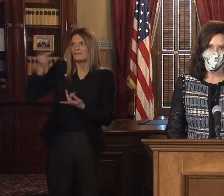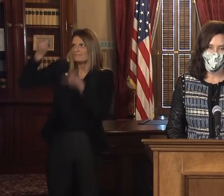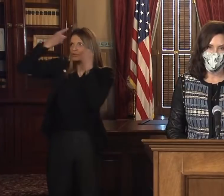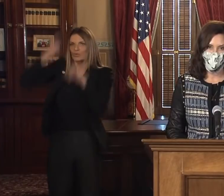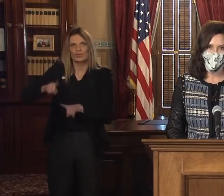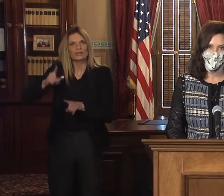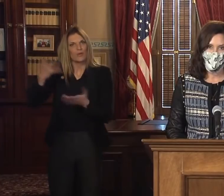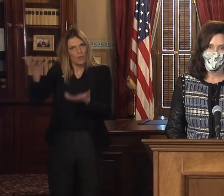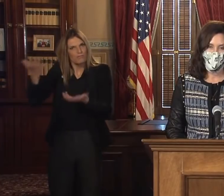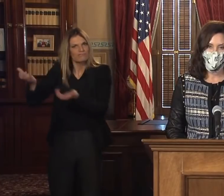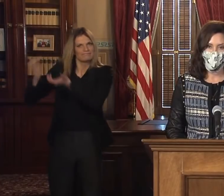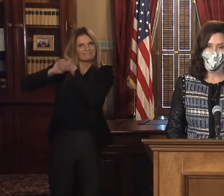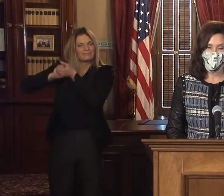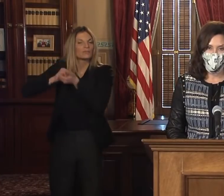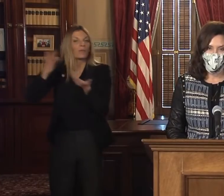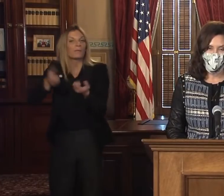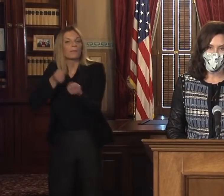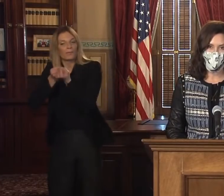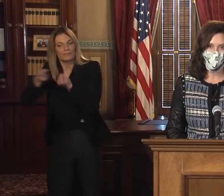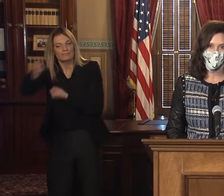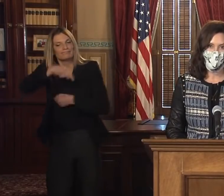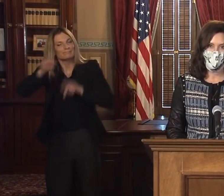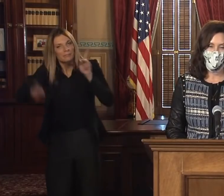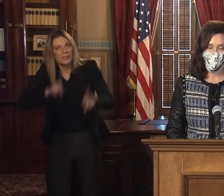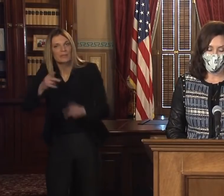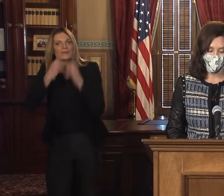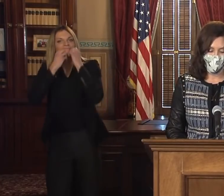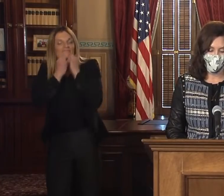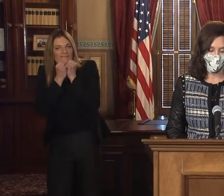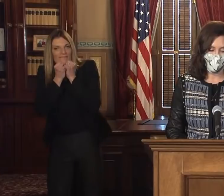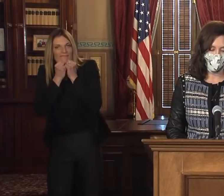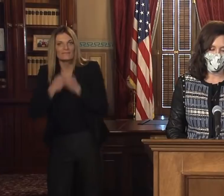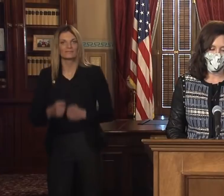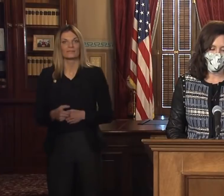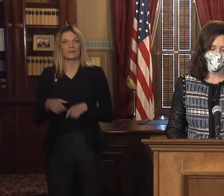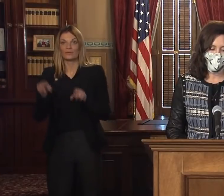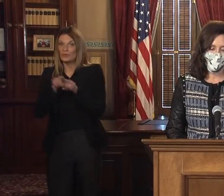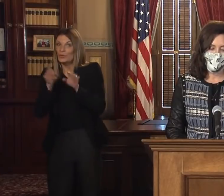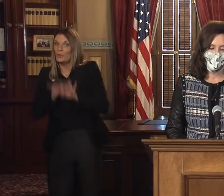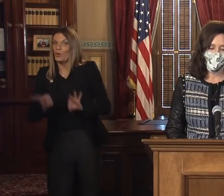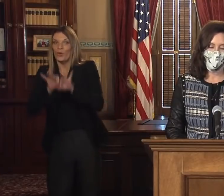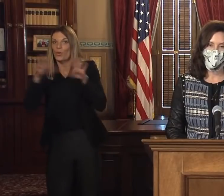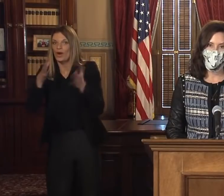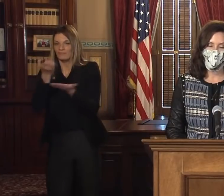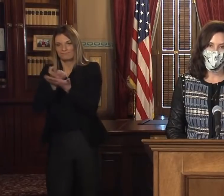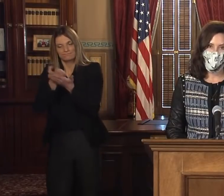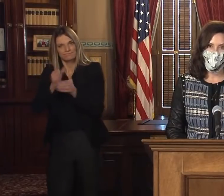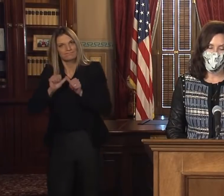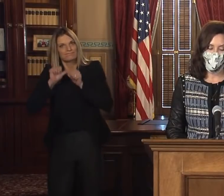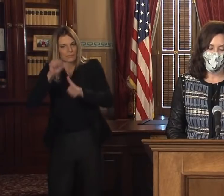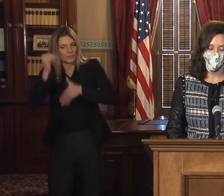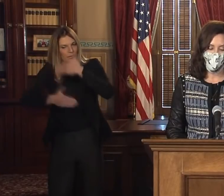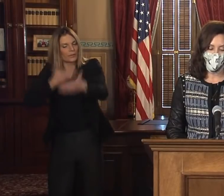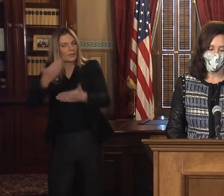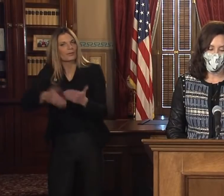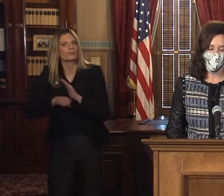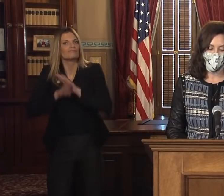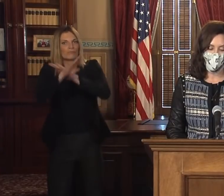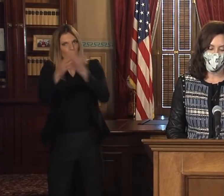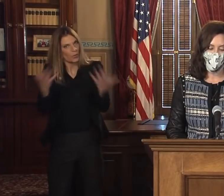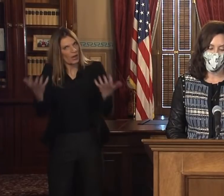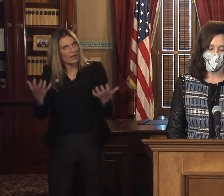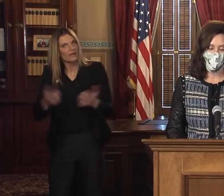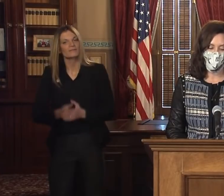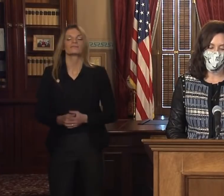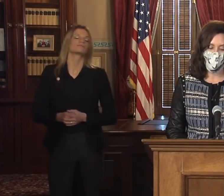our state safe, keep our people safe, keep our economy engaged. I remain fully committed to doing